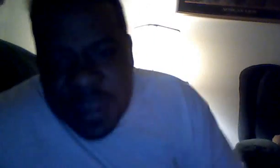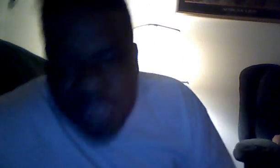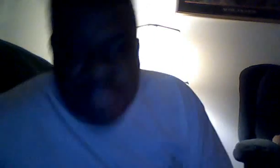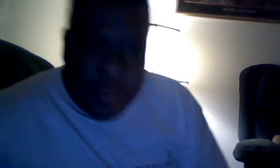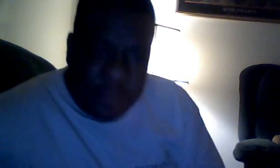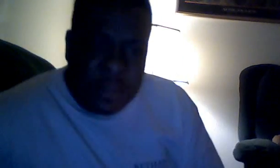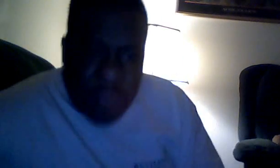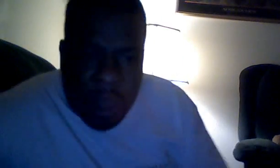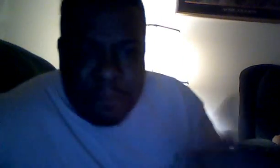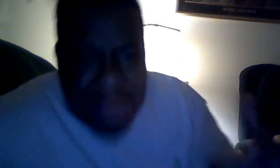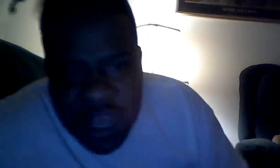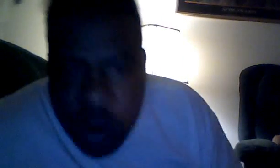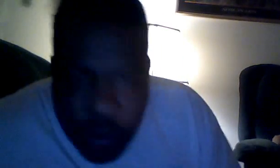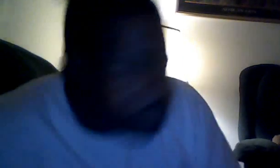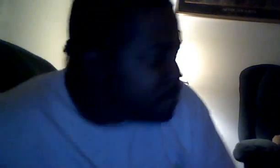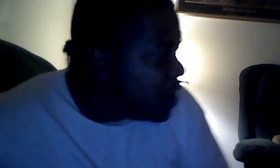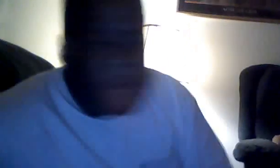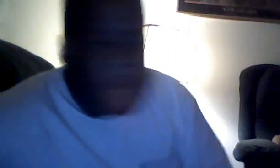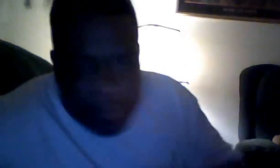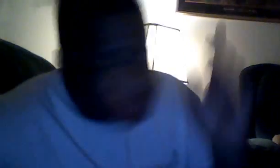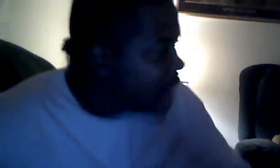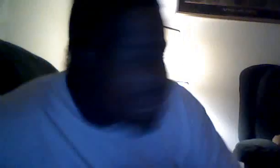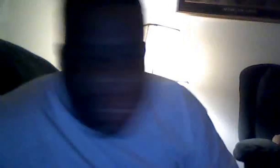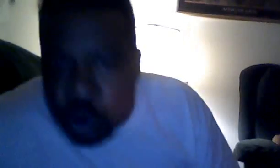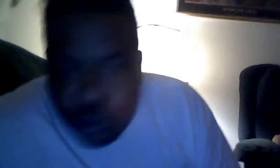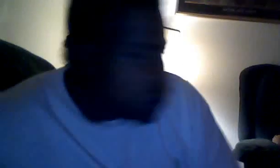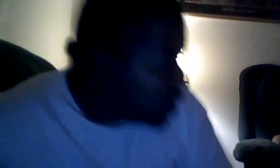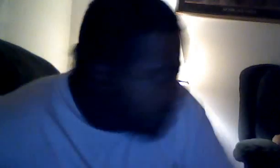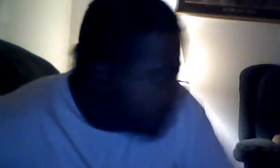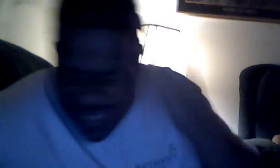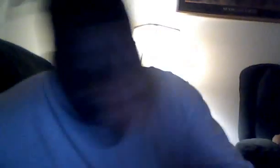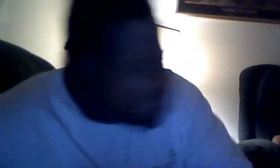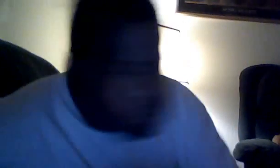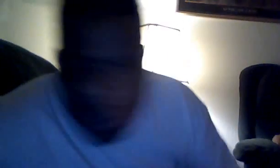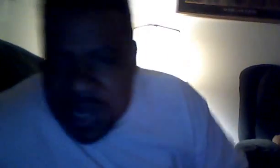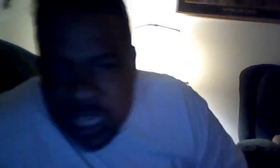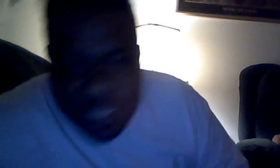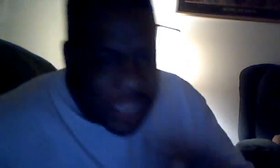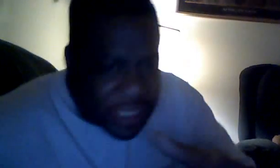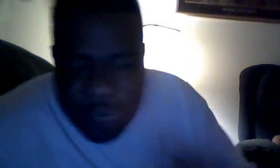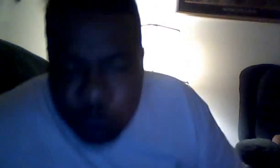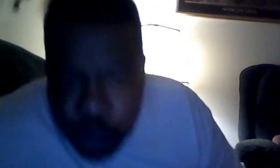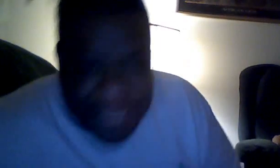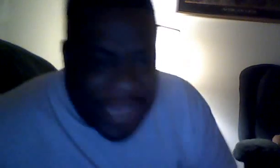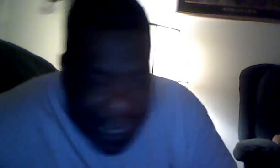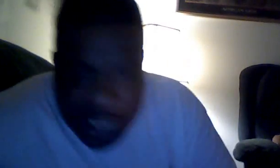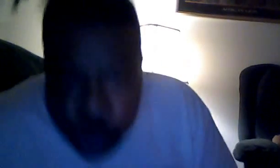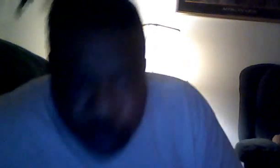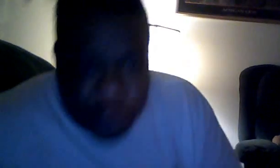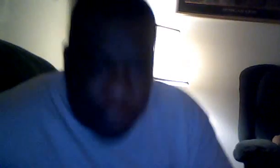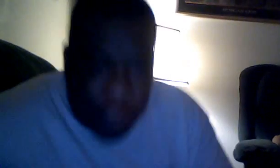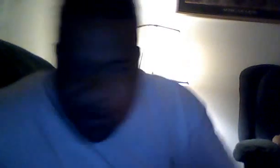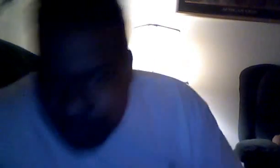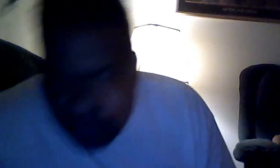Every day. I'm out here on the thing loose. Telling you, my nigga, yeah, Jay, when he got that juice. I'm